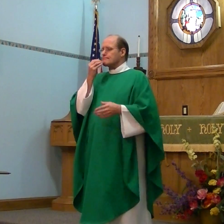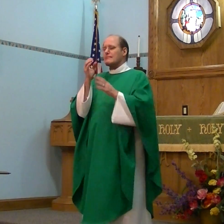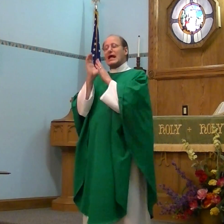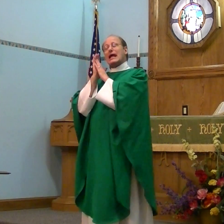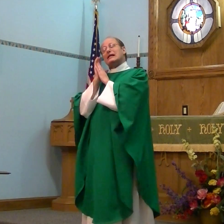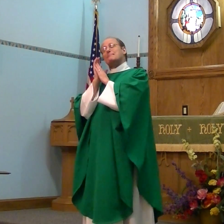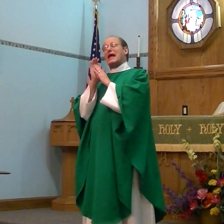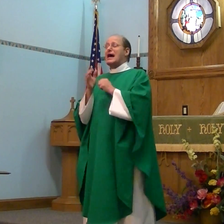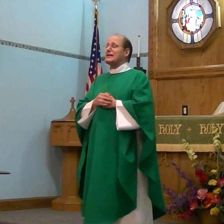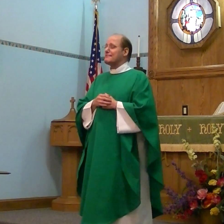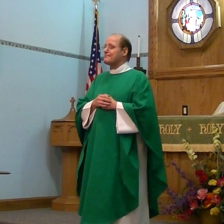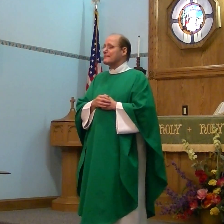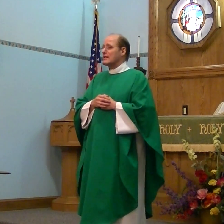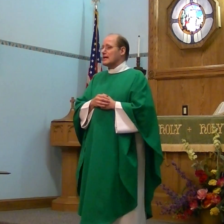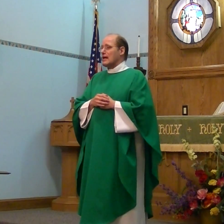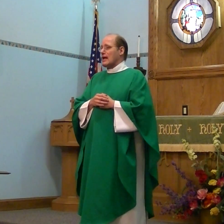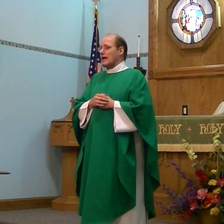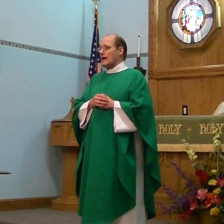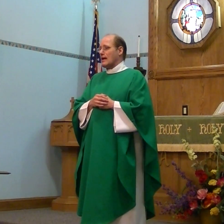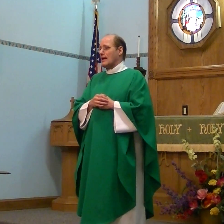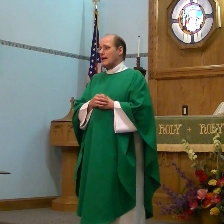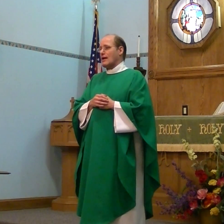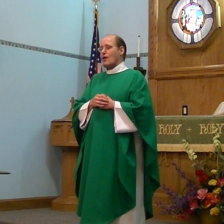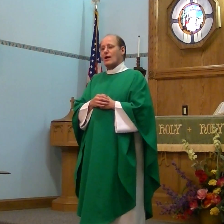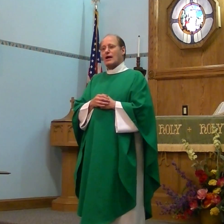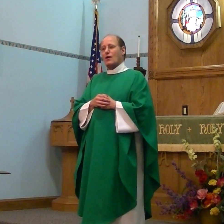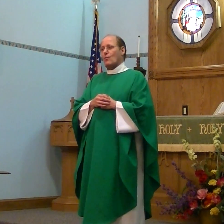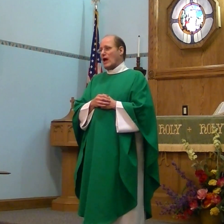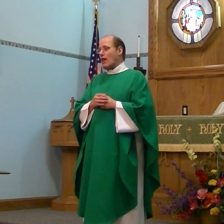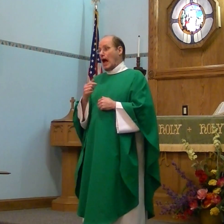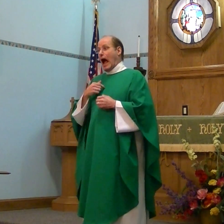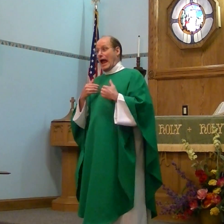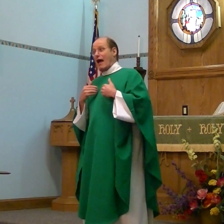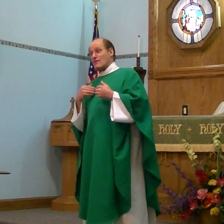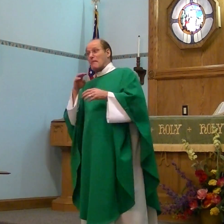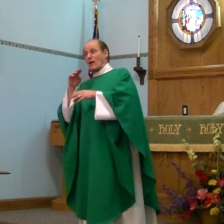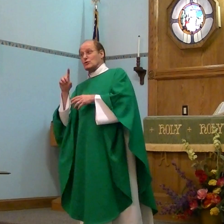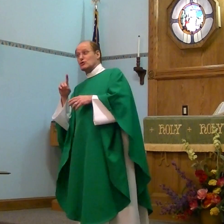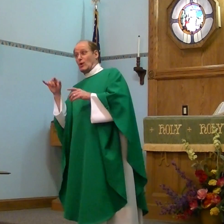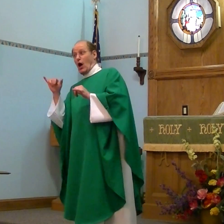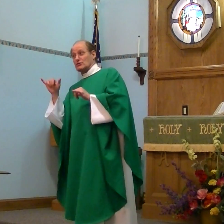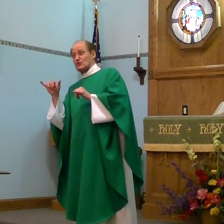ate in bed. Better than the Mountain Dew. Well, I have the Mountain Dew also.